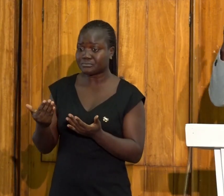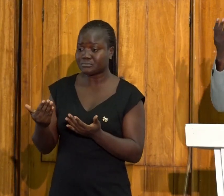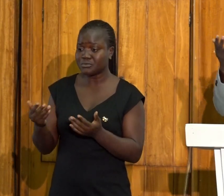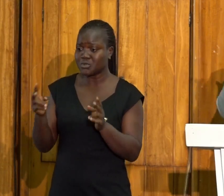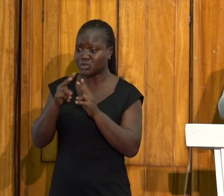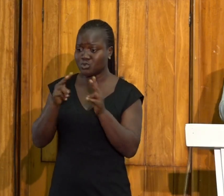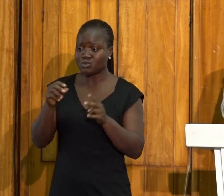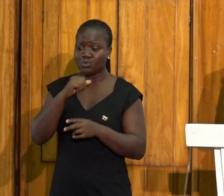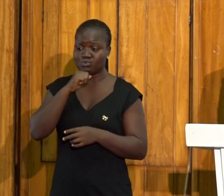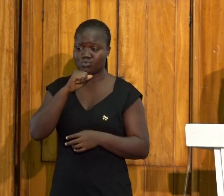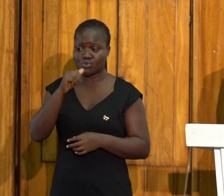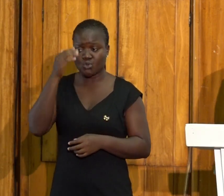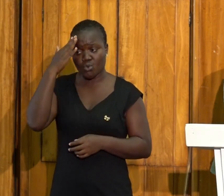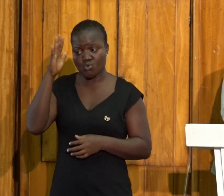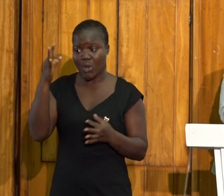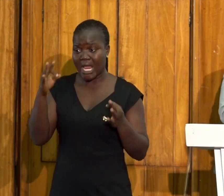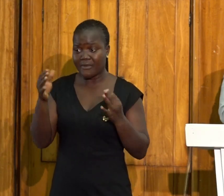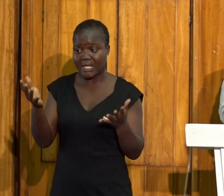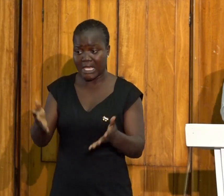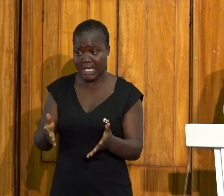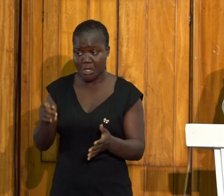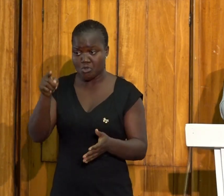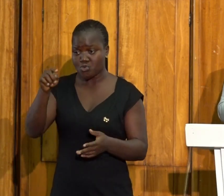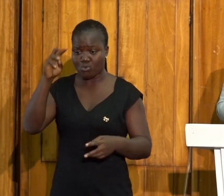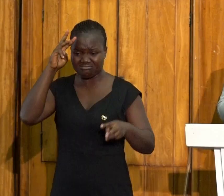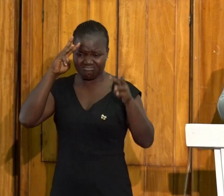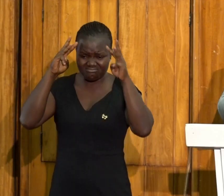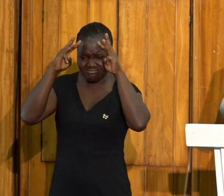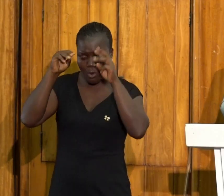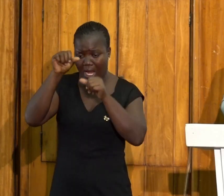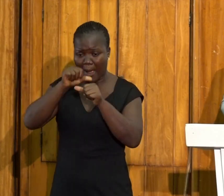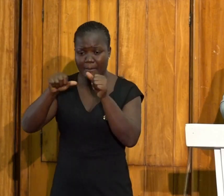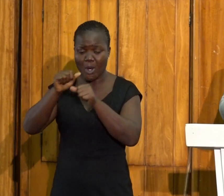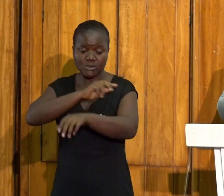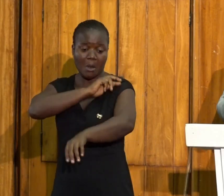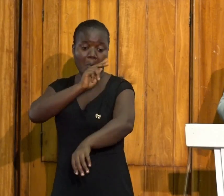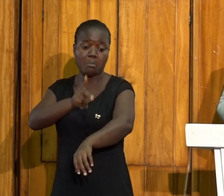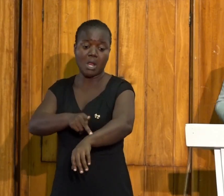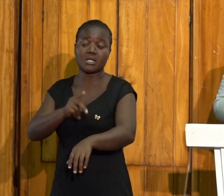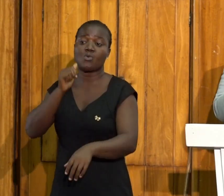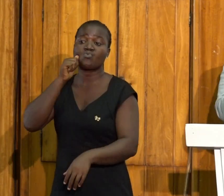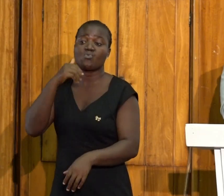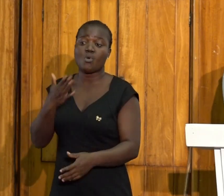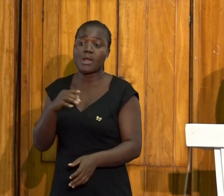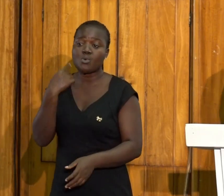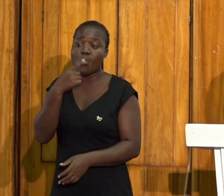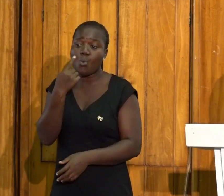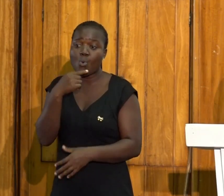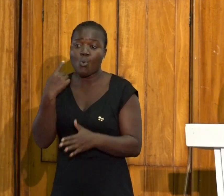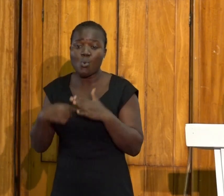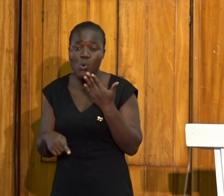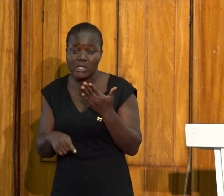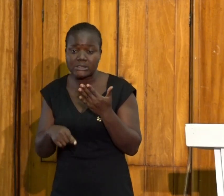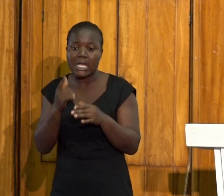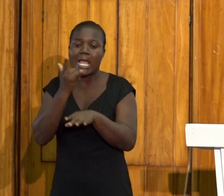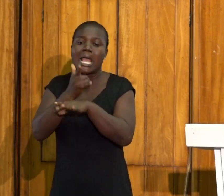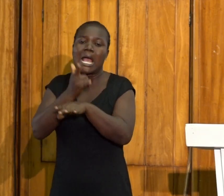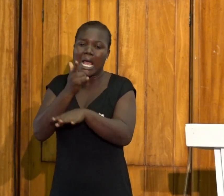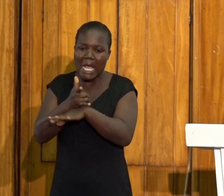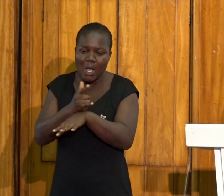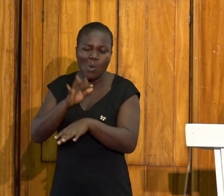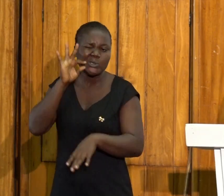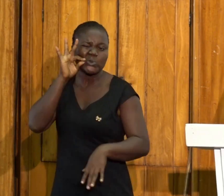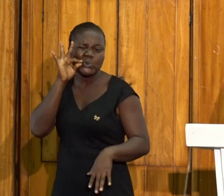don't know if here right now, if you are worried about a pregnant woman being exposed to a drug, what safety endpoint are you